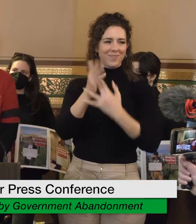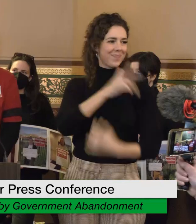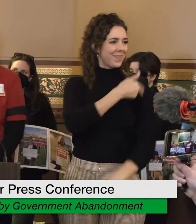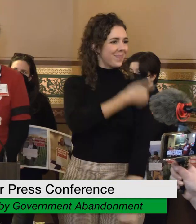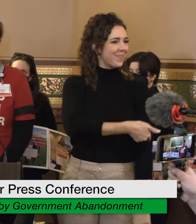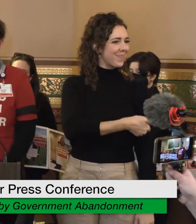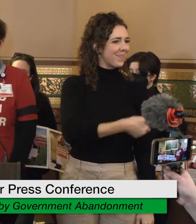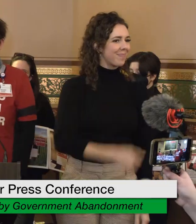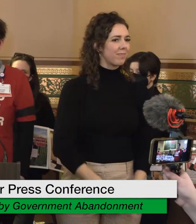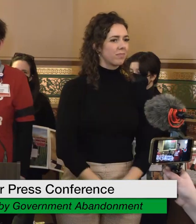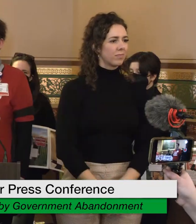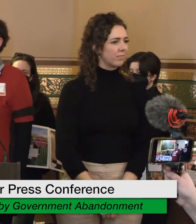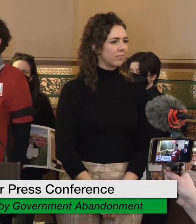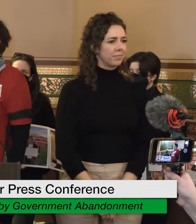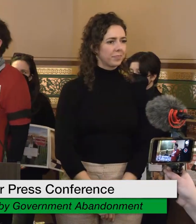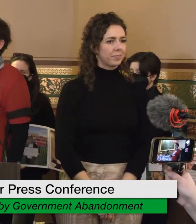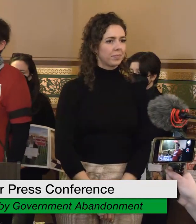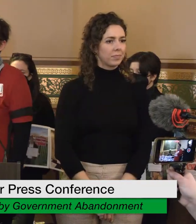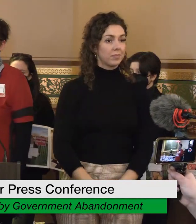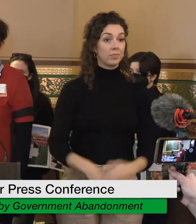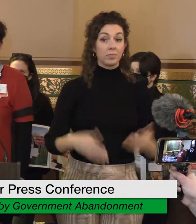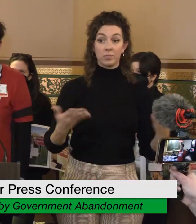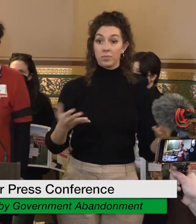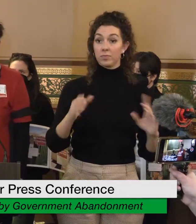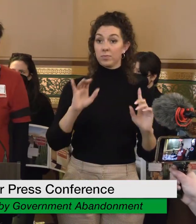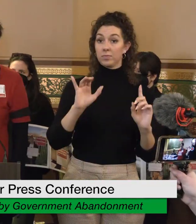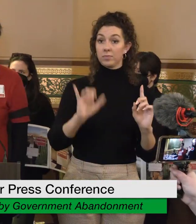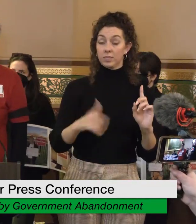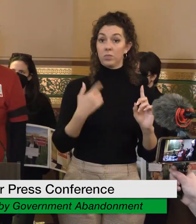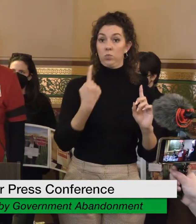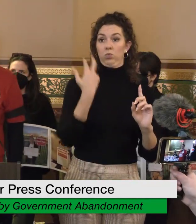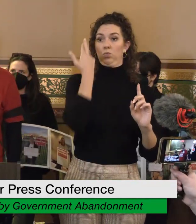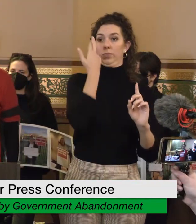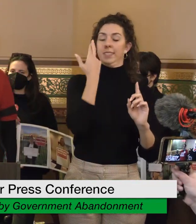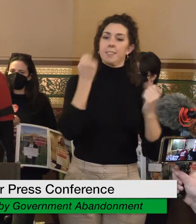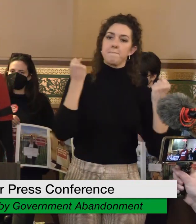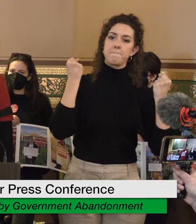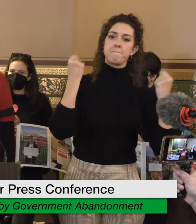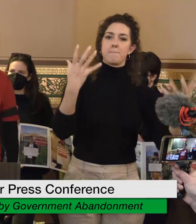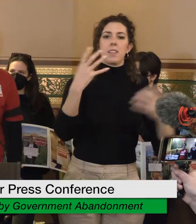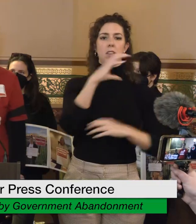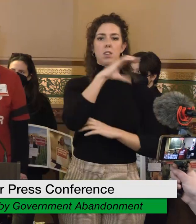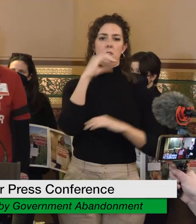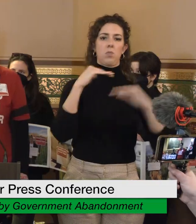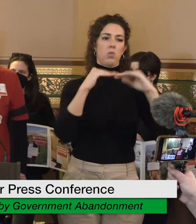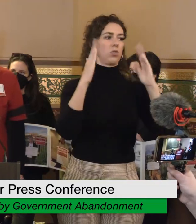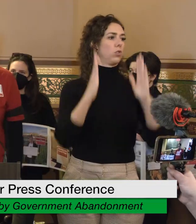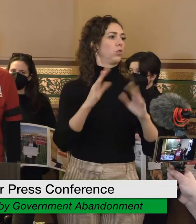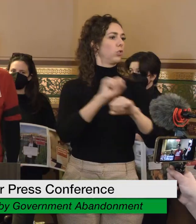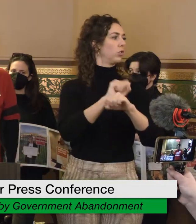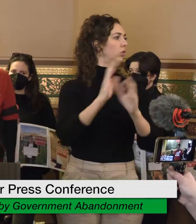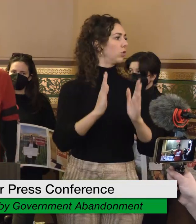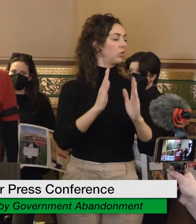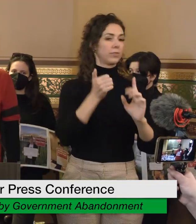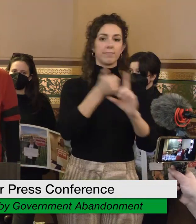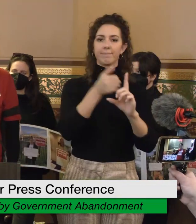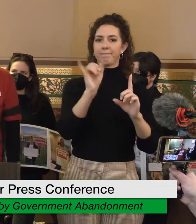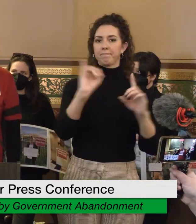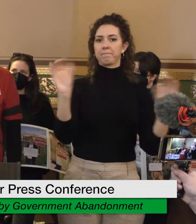so because of this, we have many colleagues, too many colleagues, who are